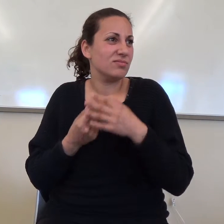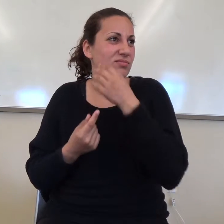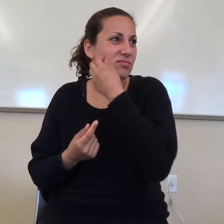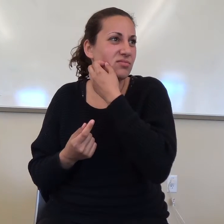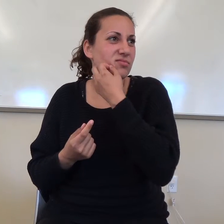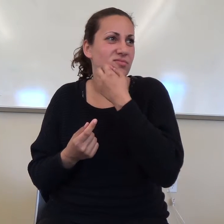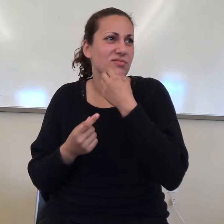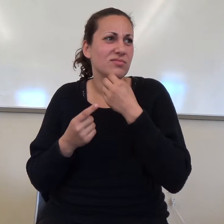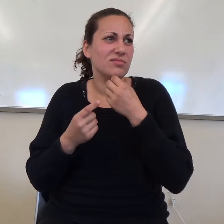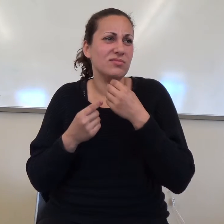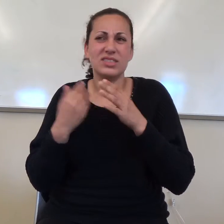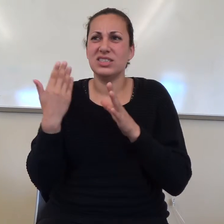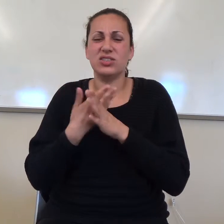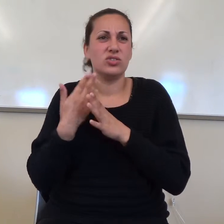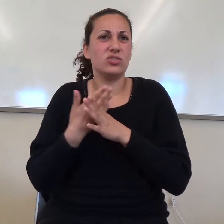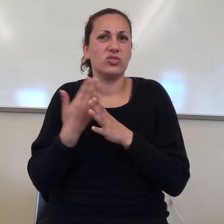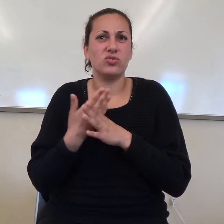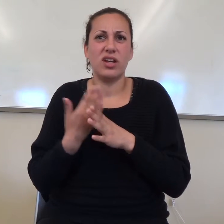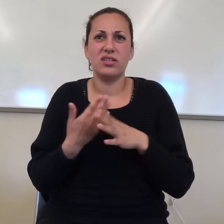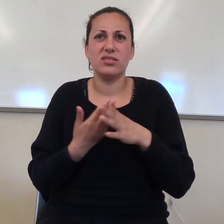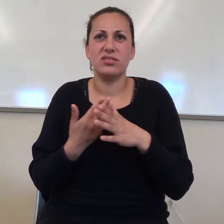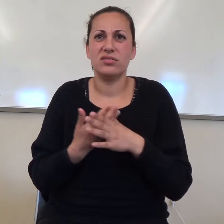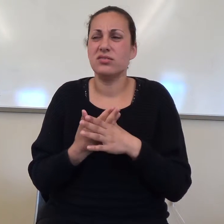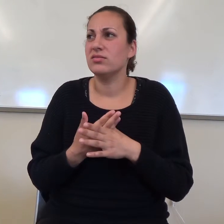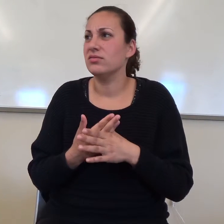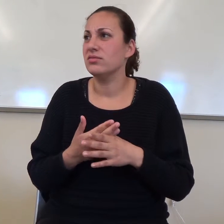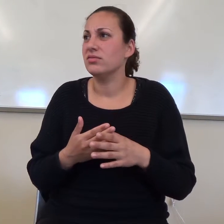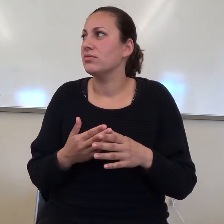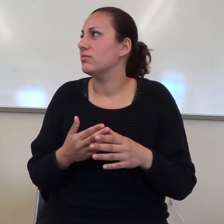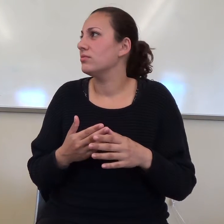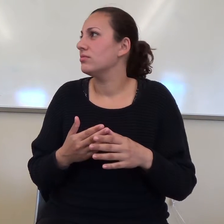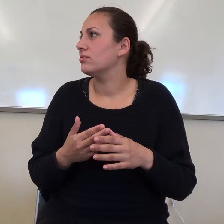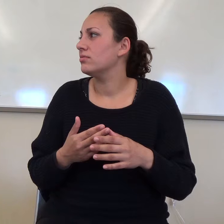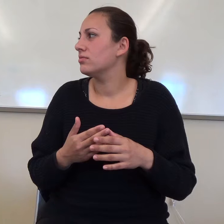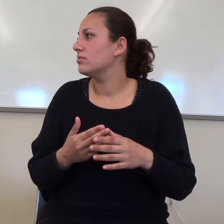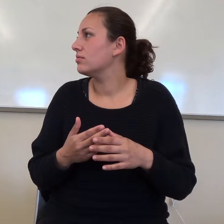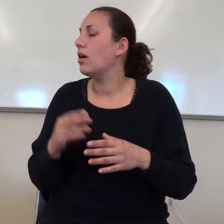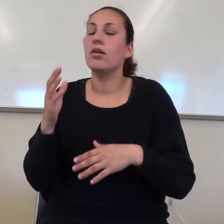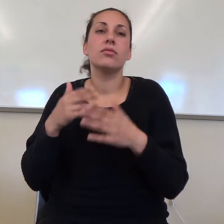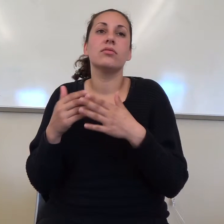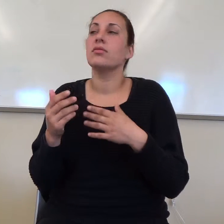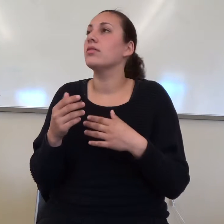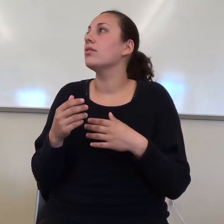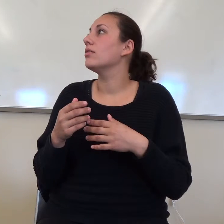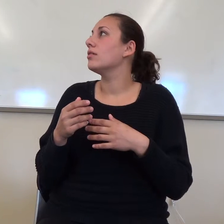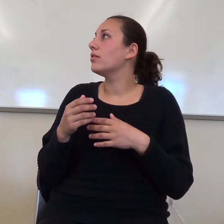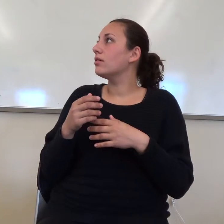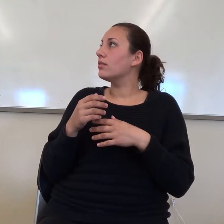things? See how I'm coming to this as the answer, is what I'm trying to